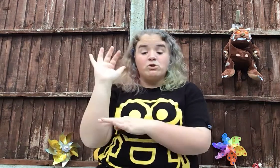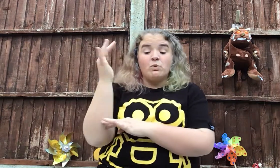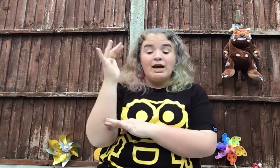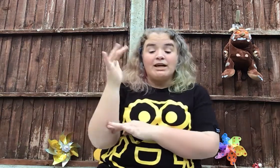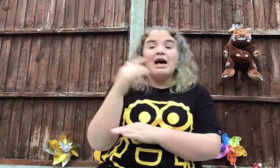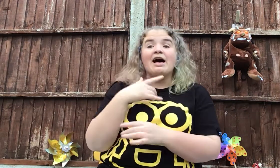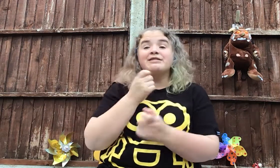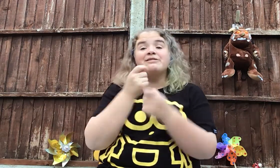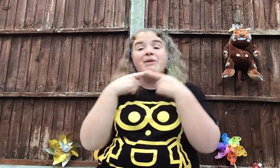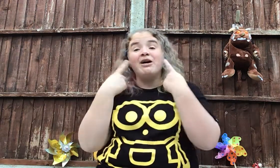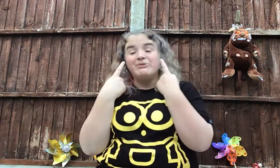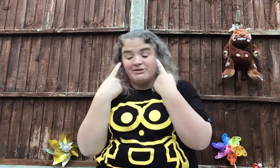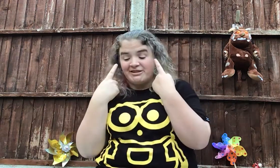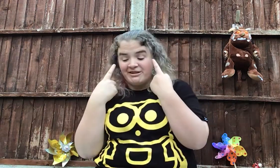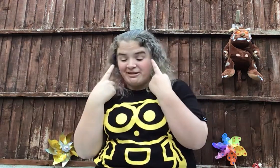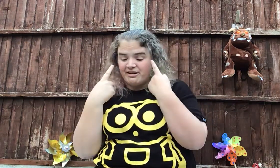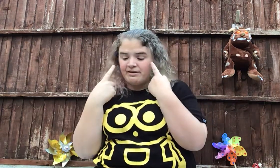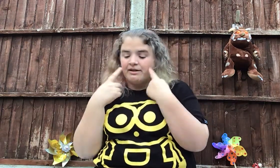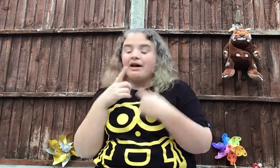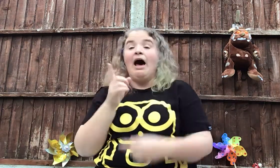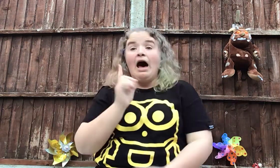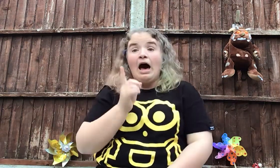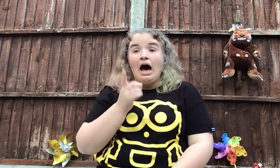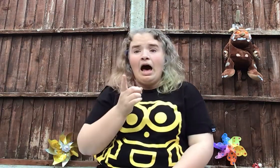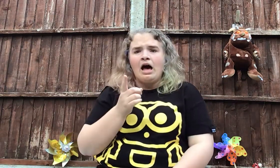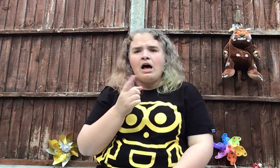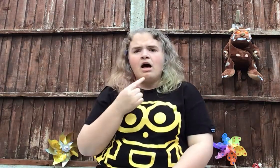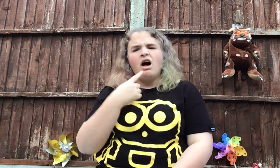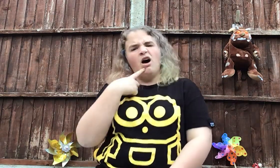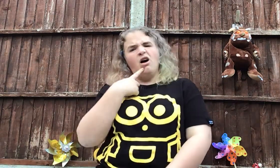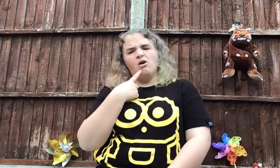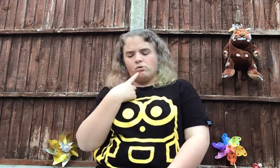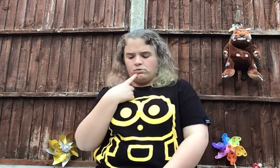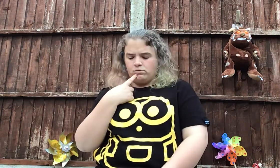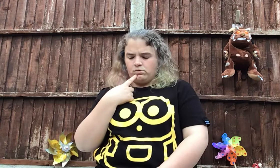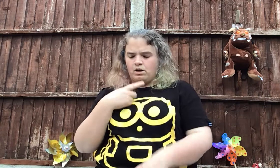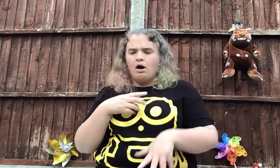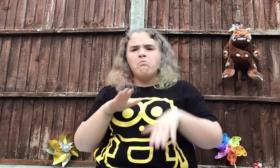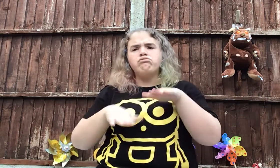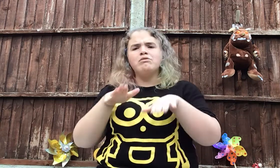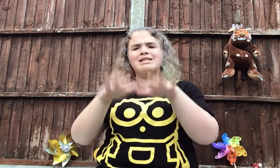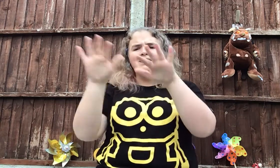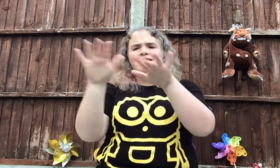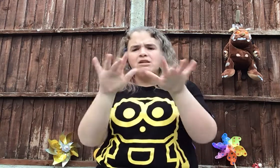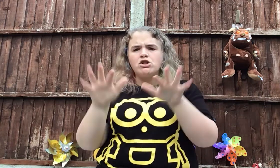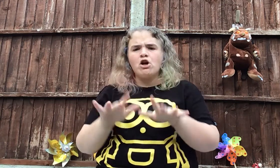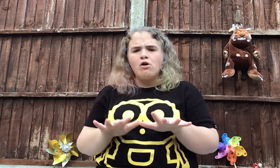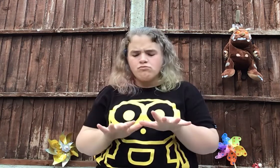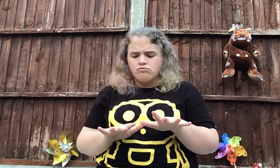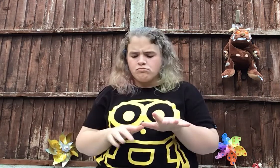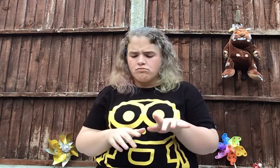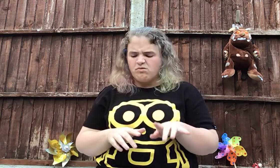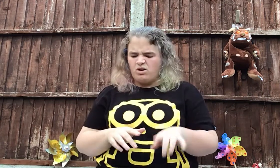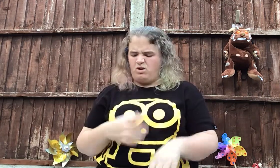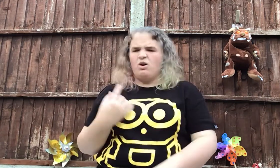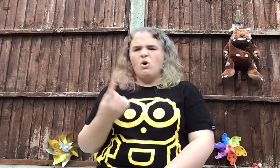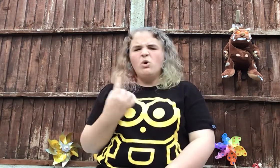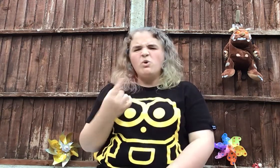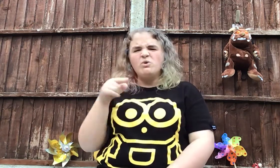twig and smiled. Aha! Oh, prints in the snow. Whose are